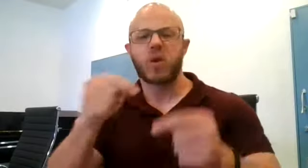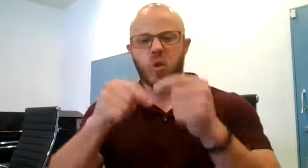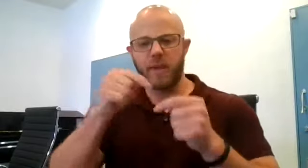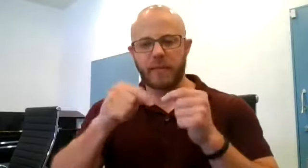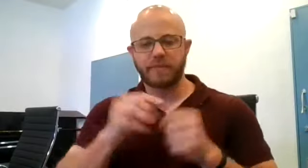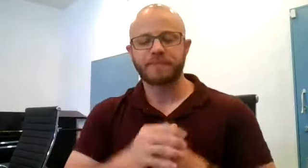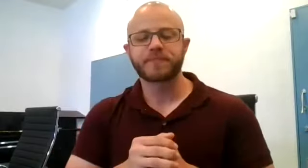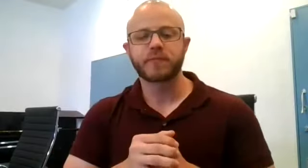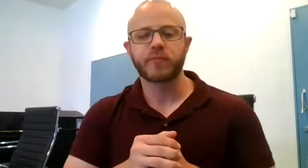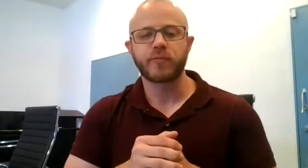So I'm going to go back.